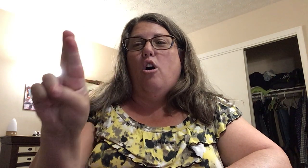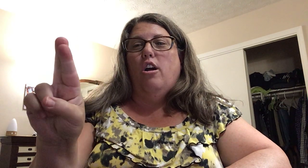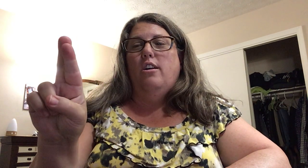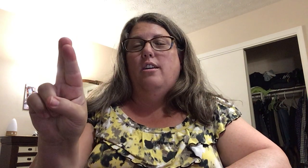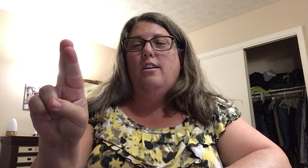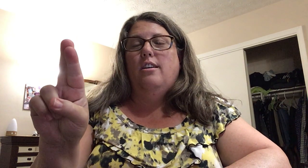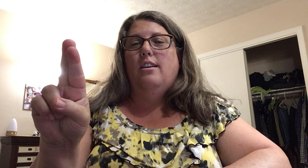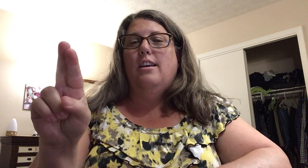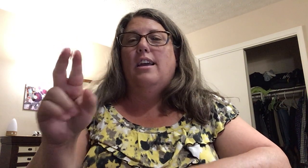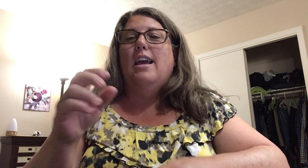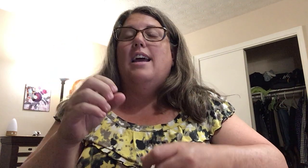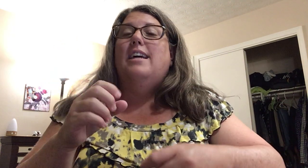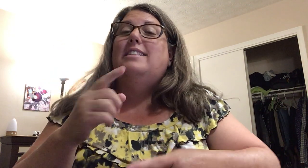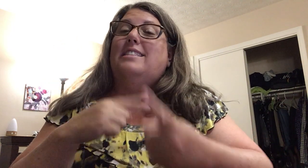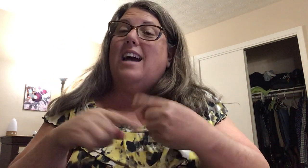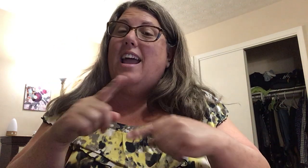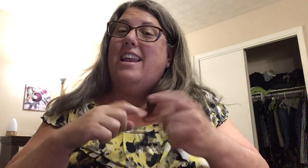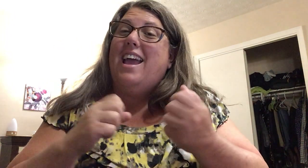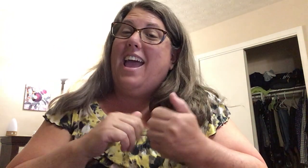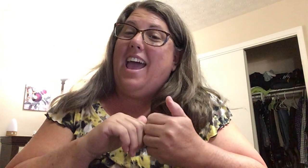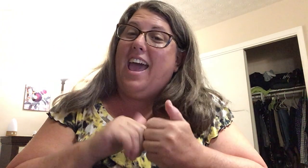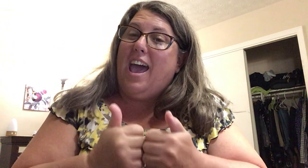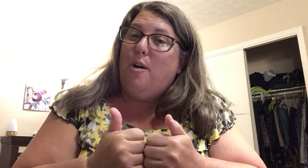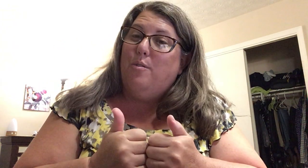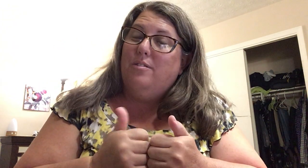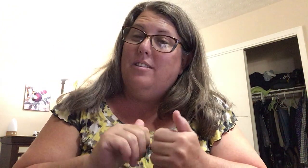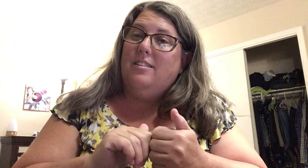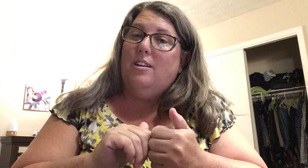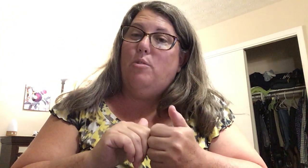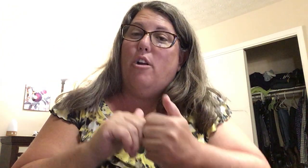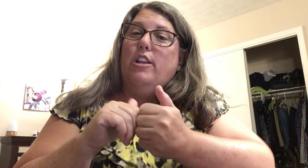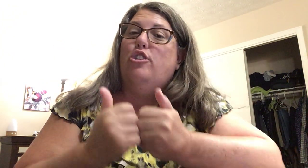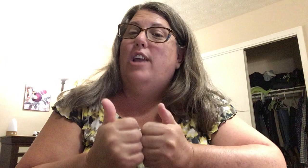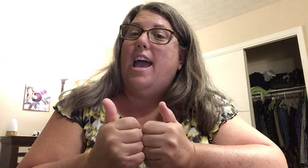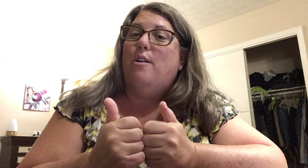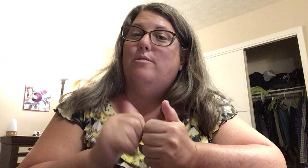W-A-T-E-R, sign, how. We already learned how.